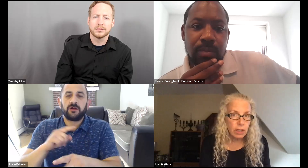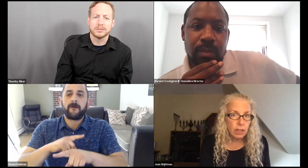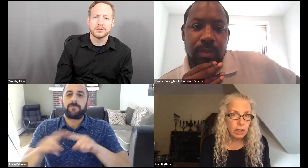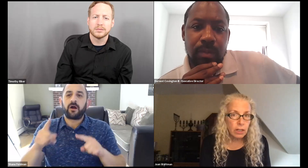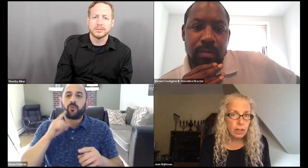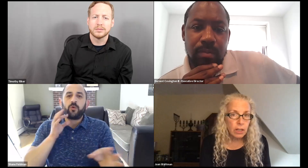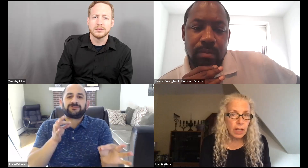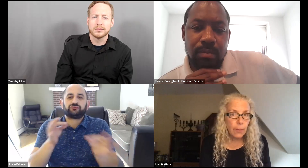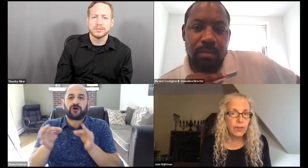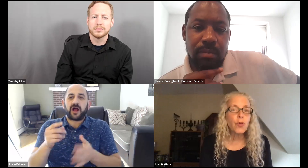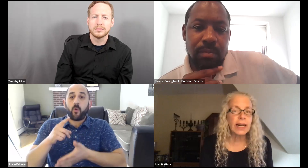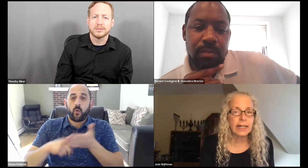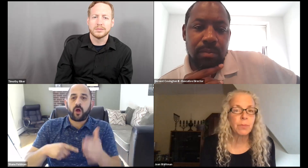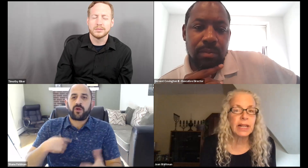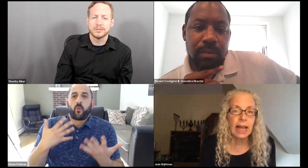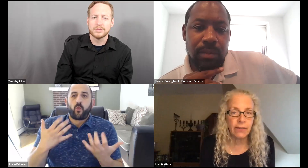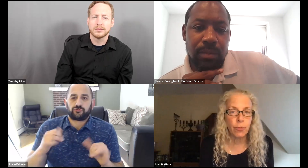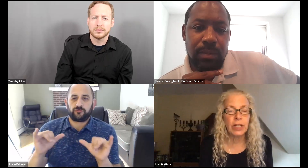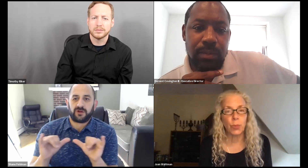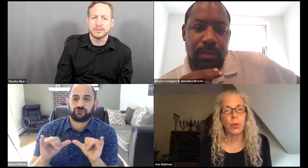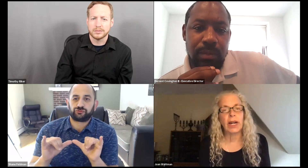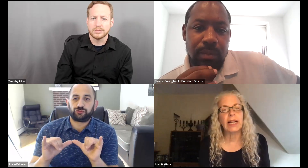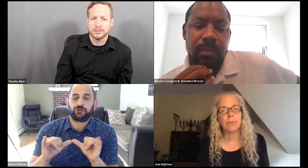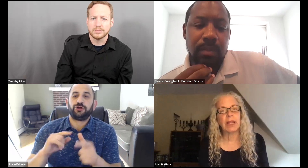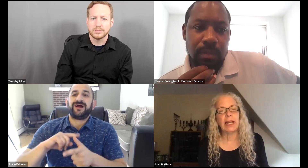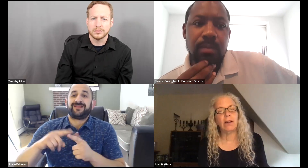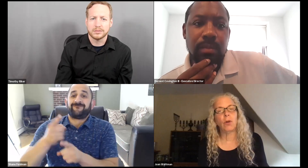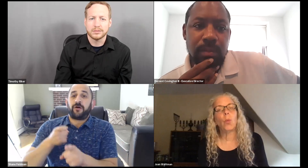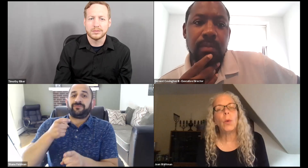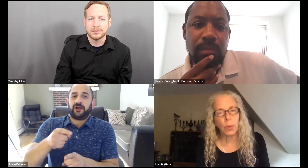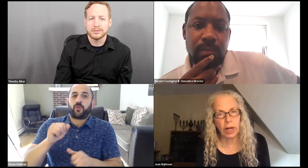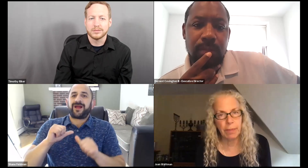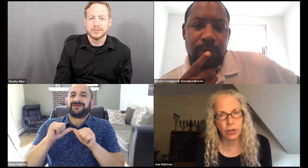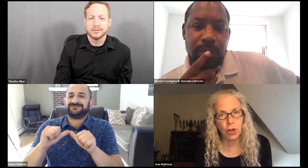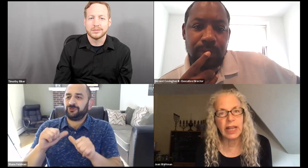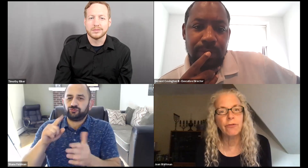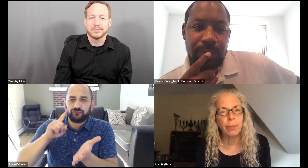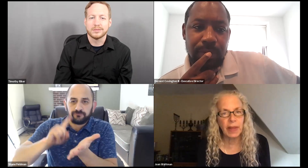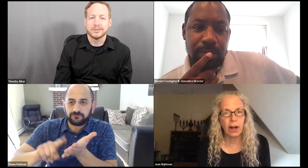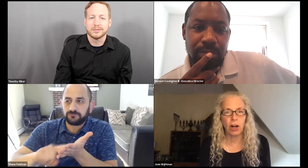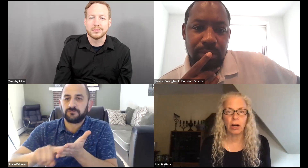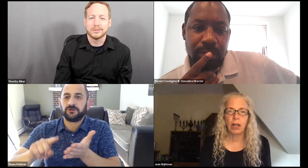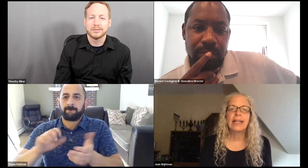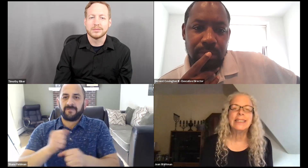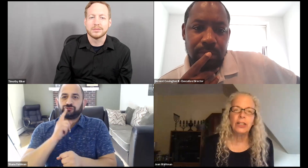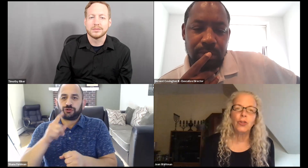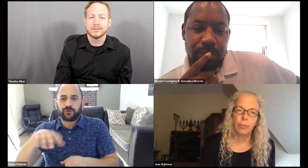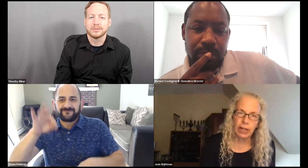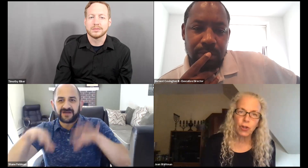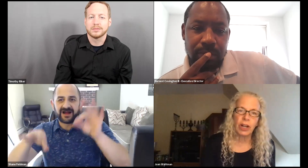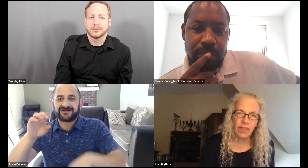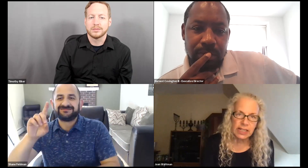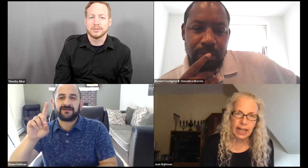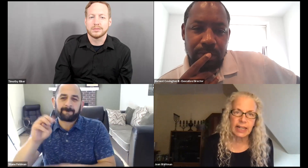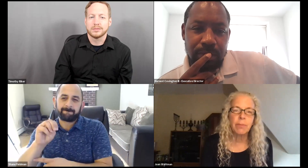level. And we've tried to explain that information. We want to explain what we want to measure, and then from there, continue to